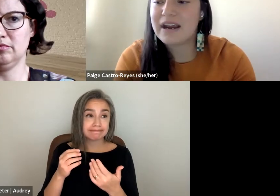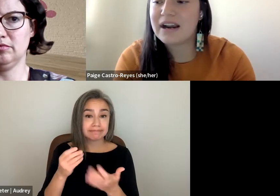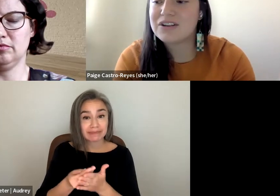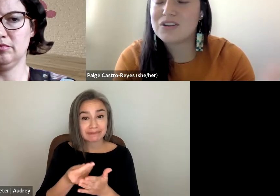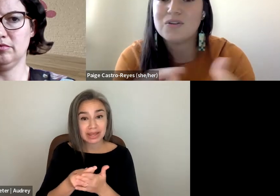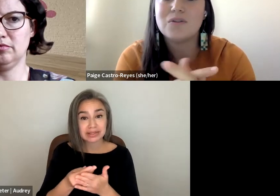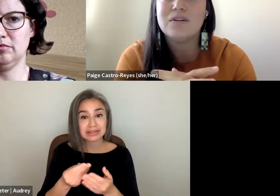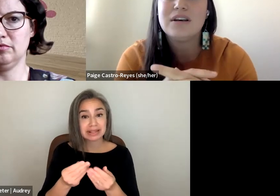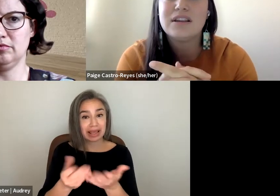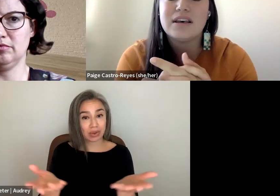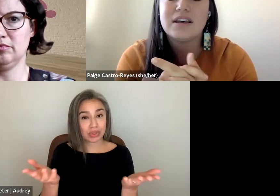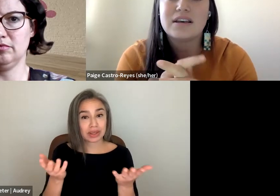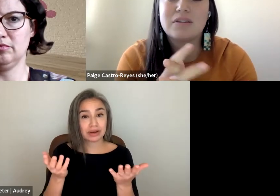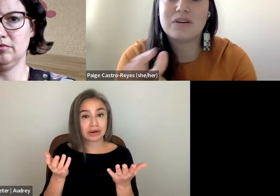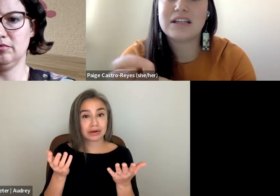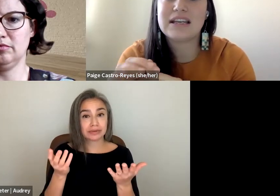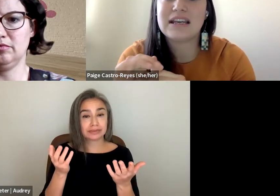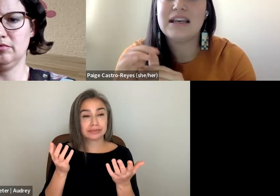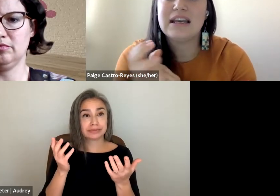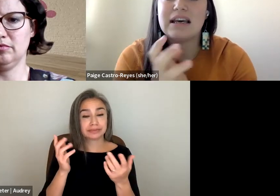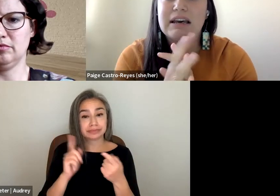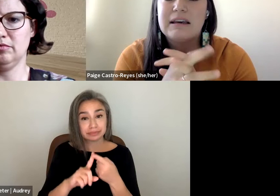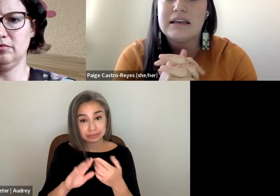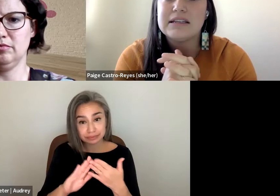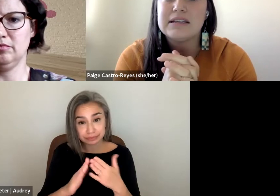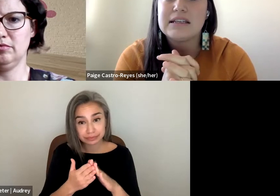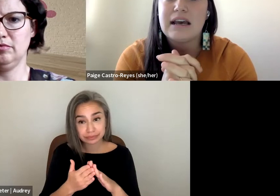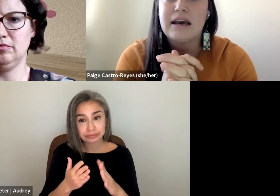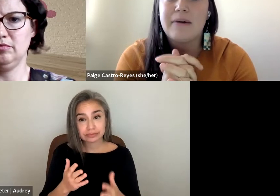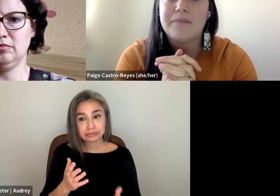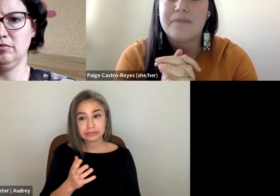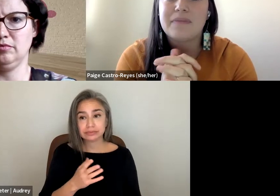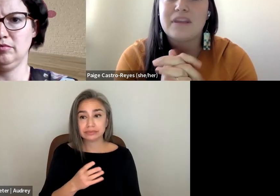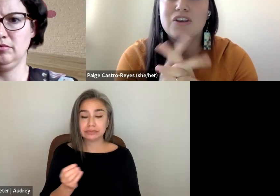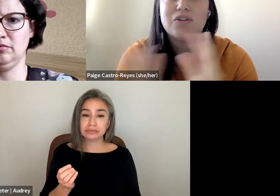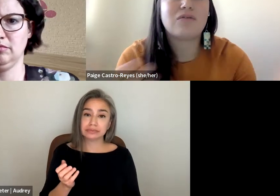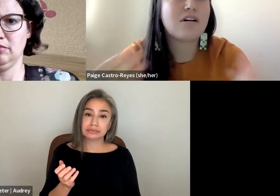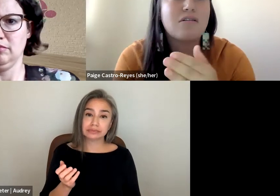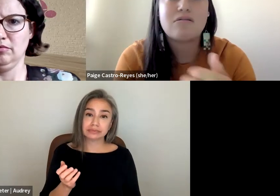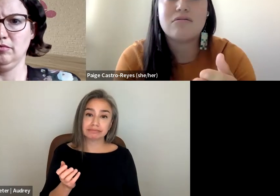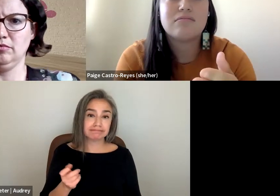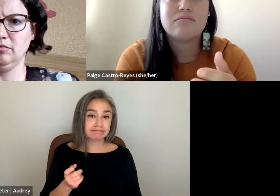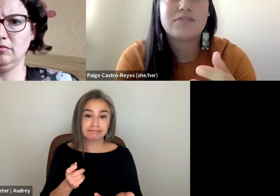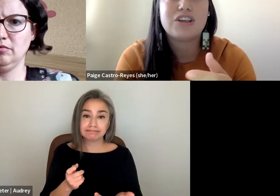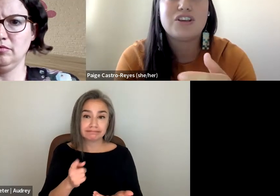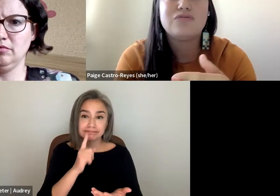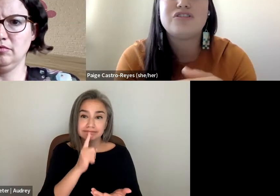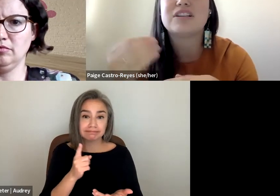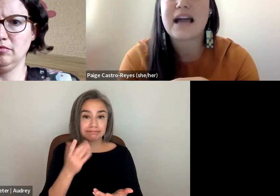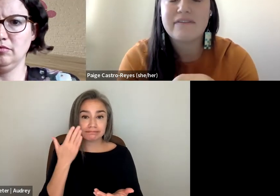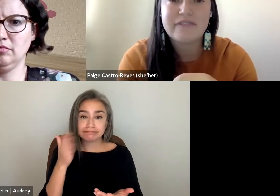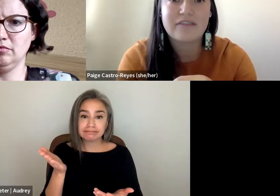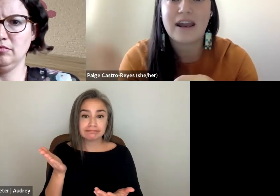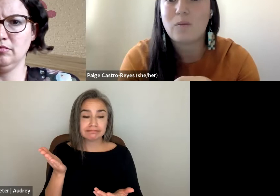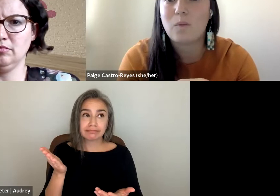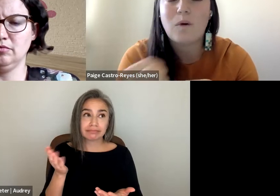funds out there to the community, and you don't know, you